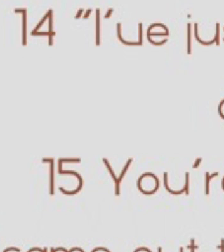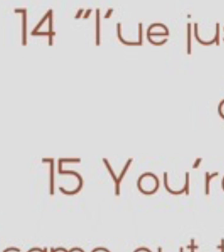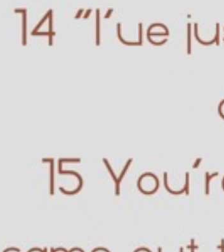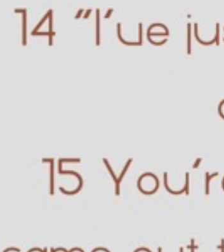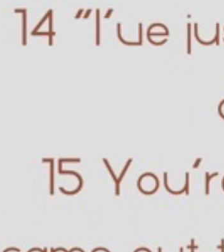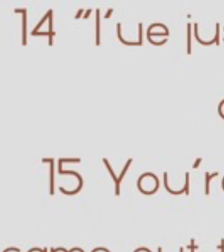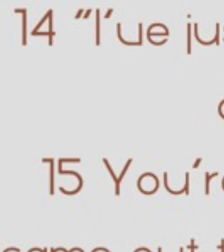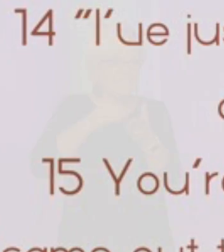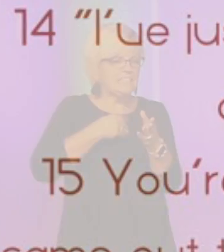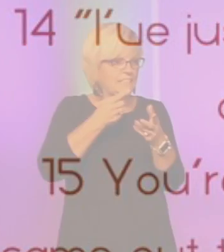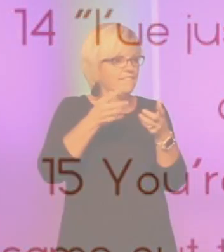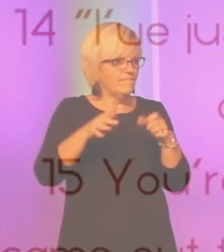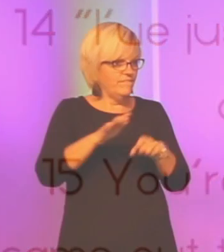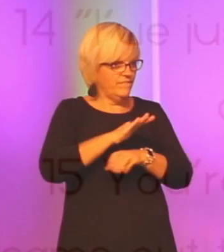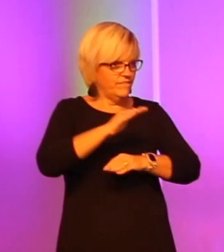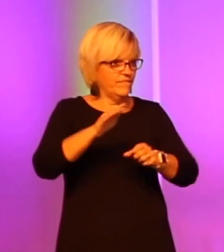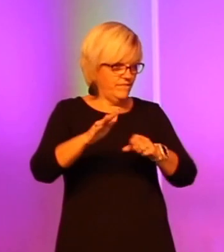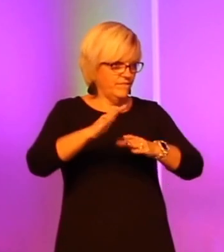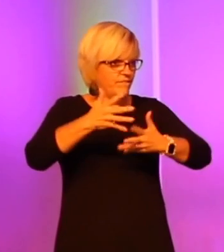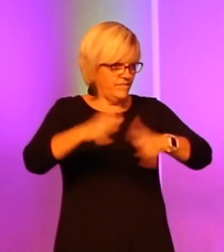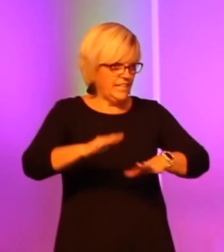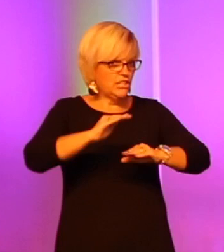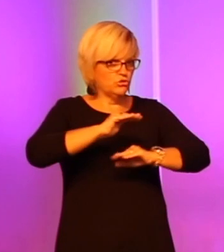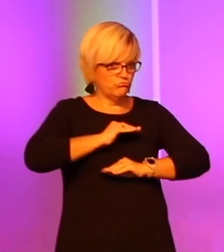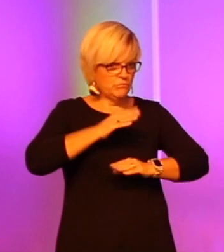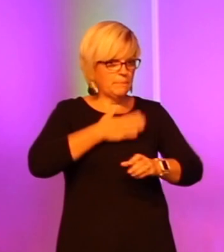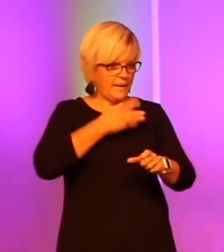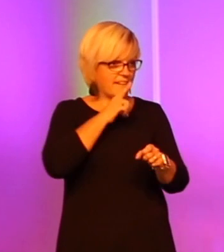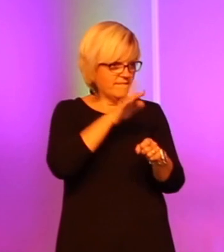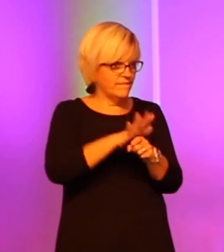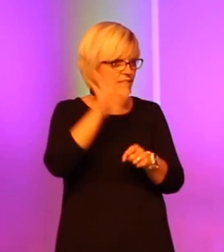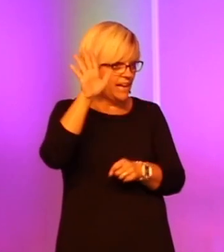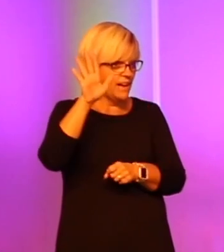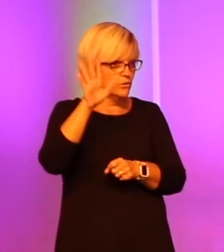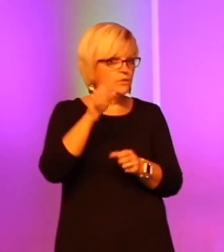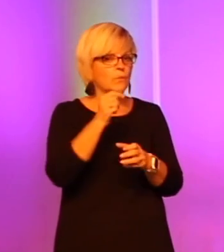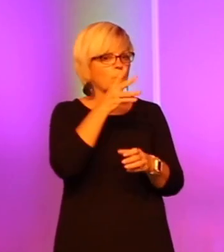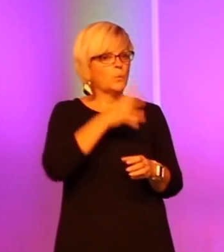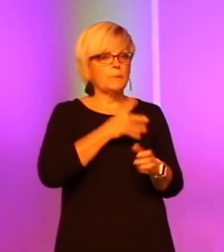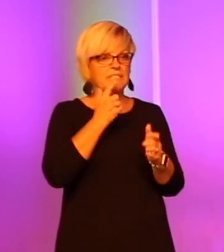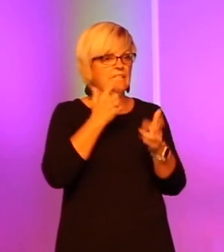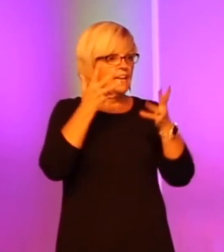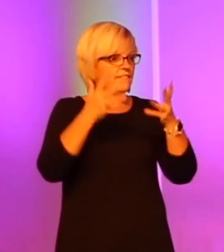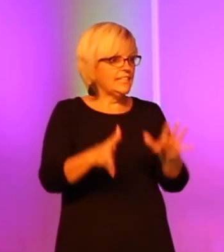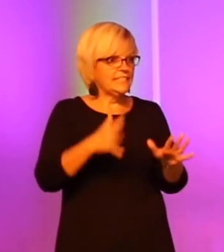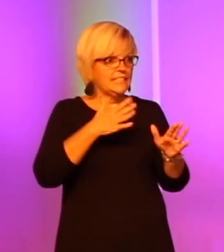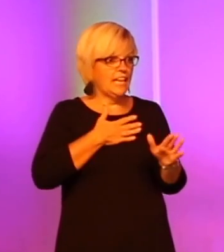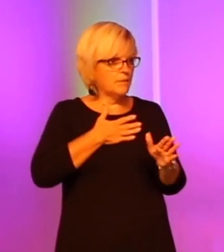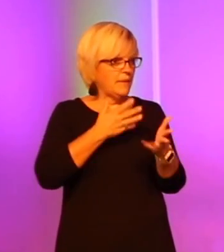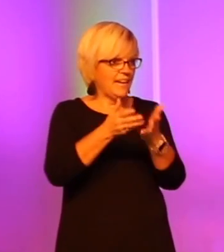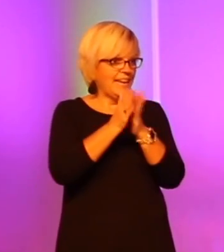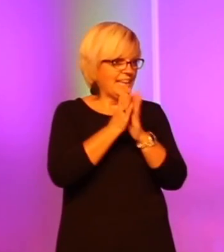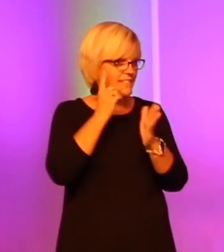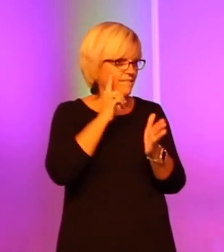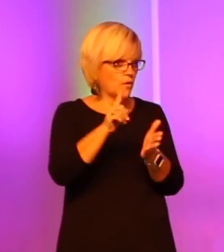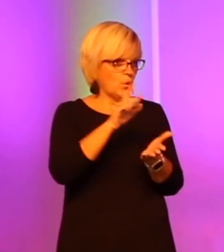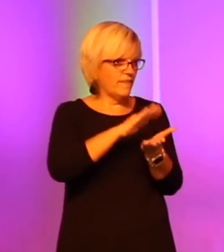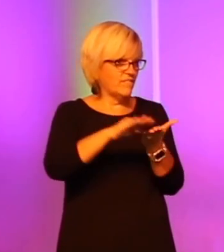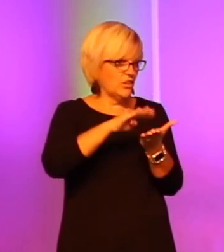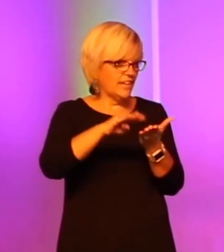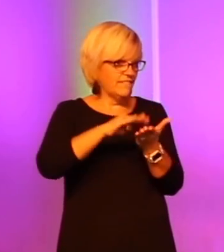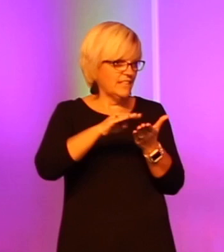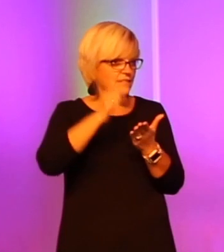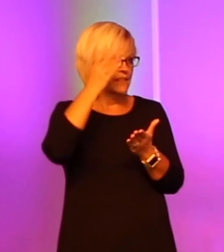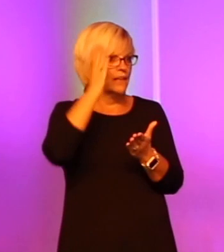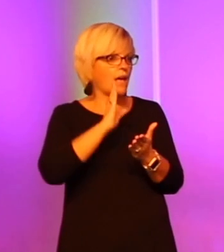to find you, and here you are. So what the woman is saying, I've done my religious duties, and so God will overlook what we're about to